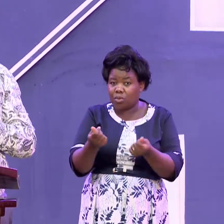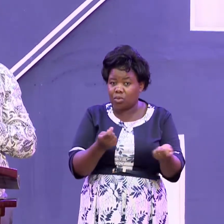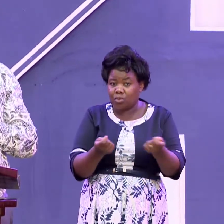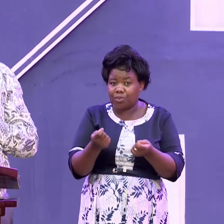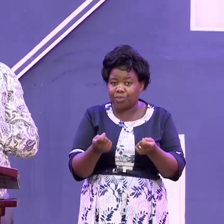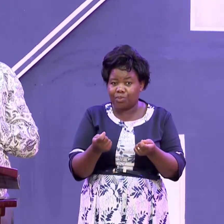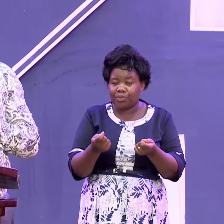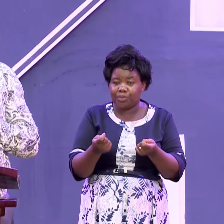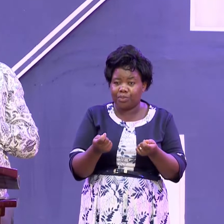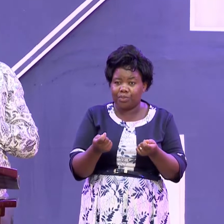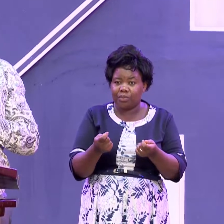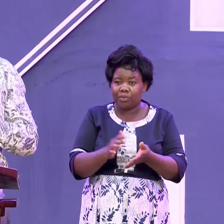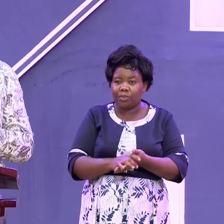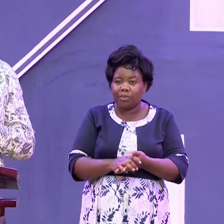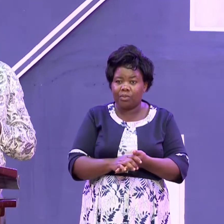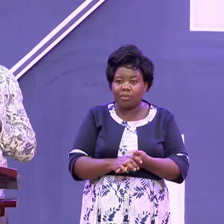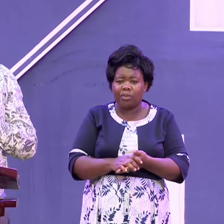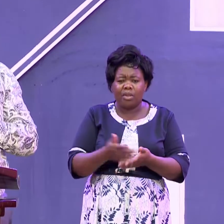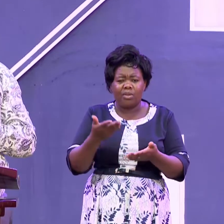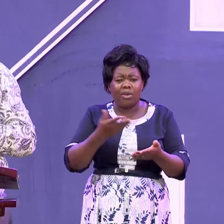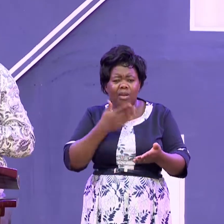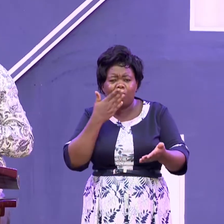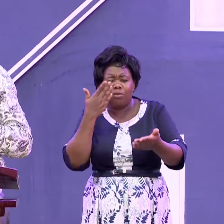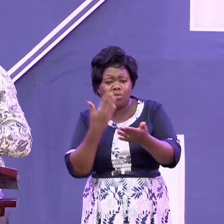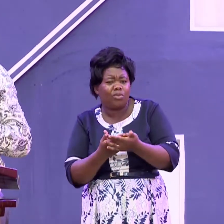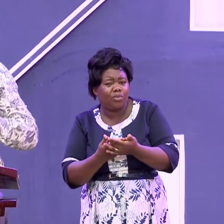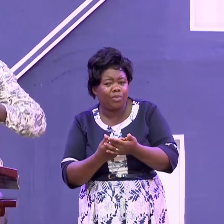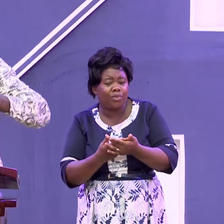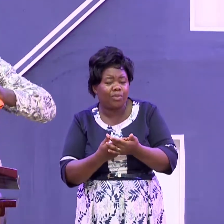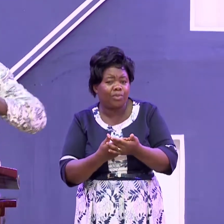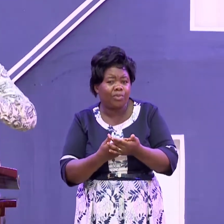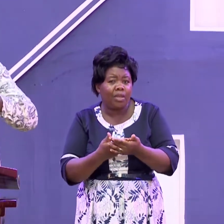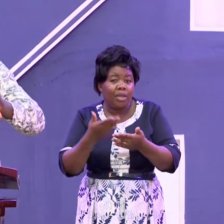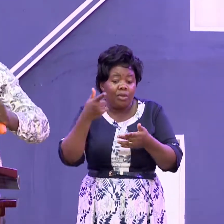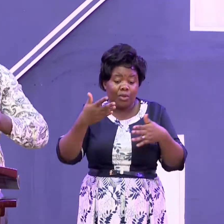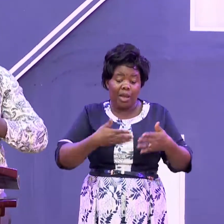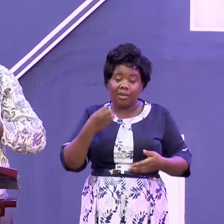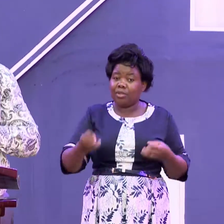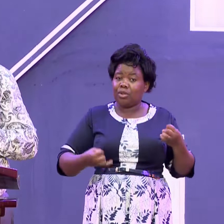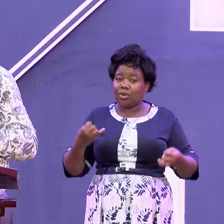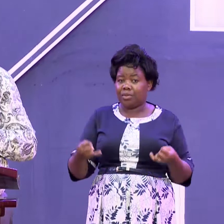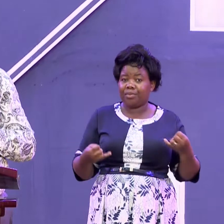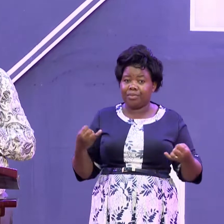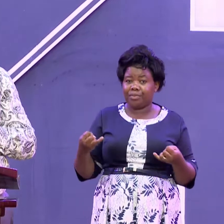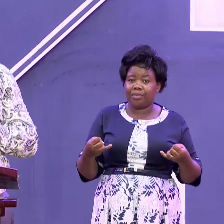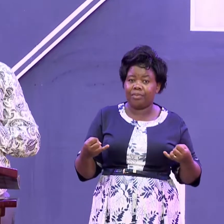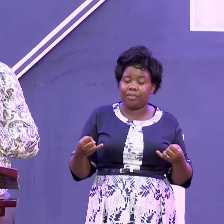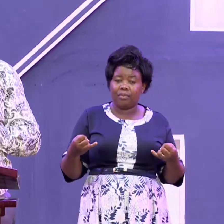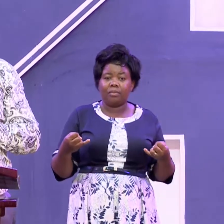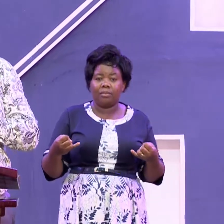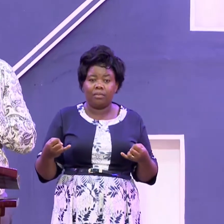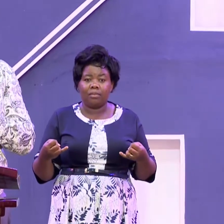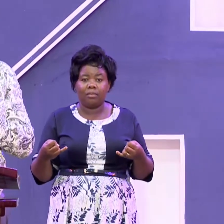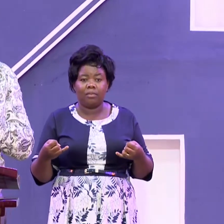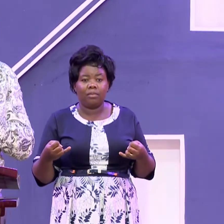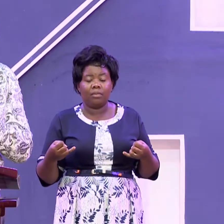self-control? Walina obulungi. Did you have goodness? Walina essanyu. Did you have the joy?